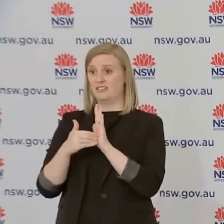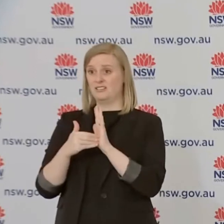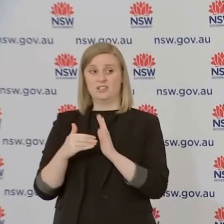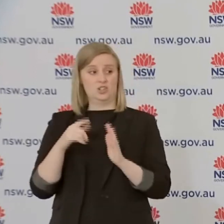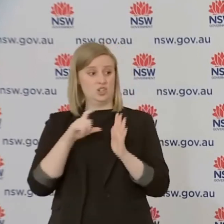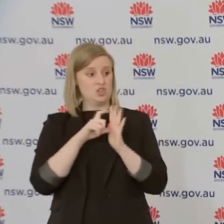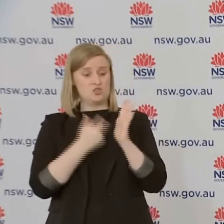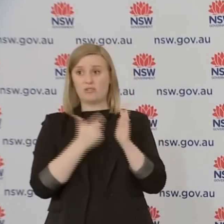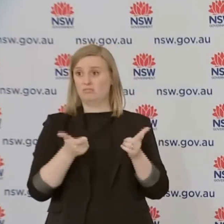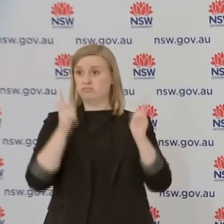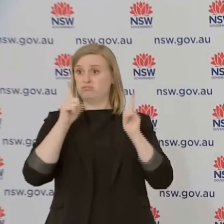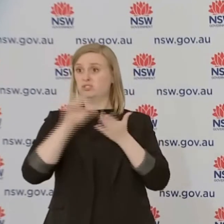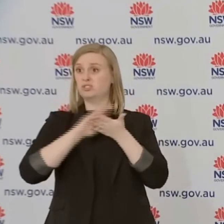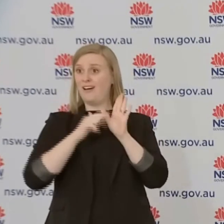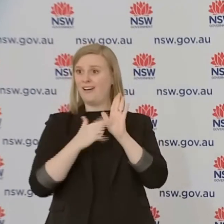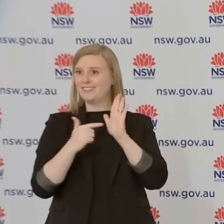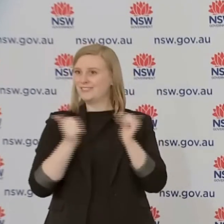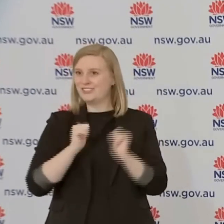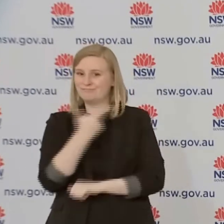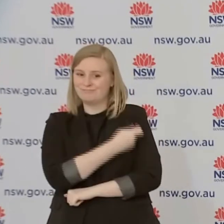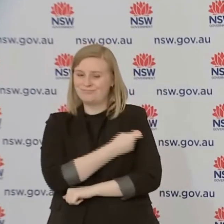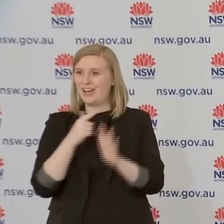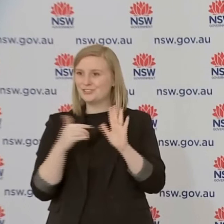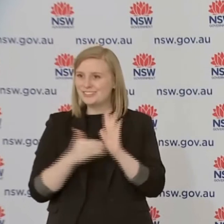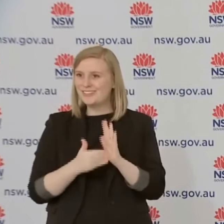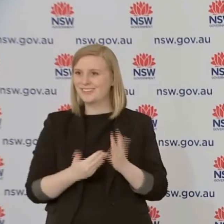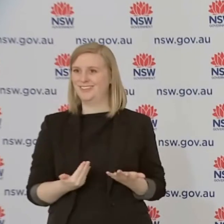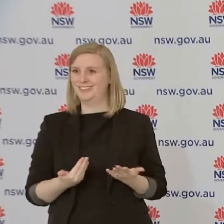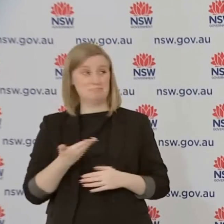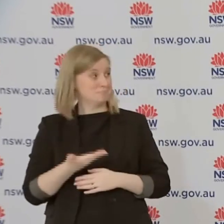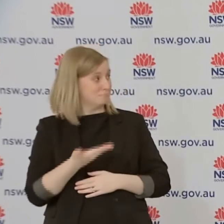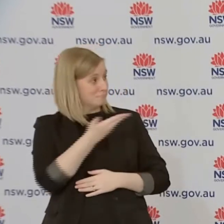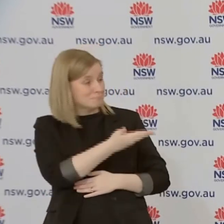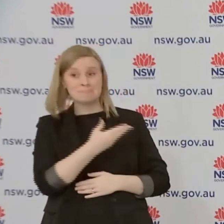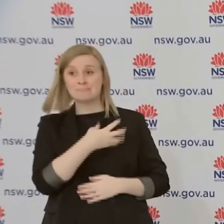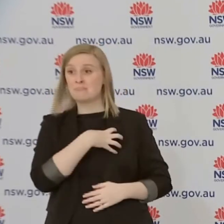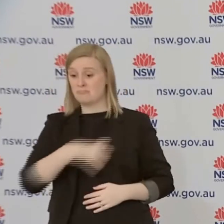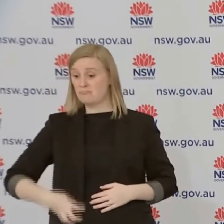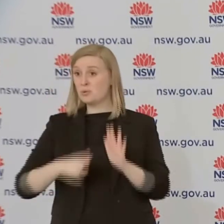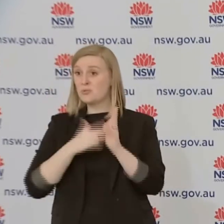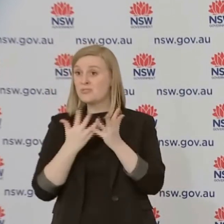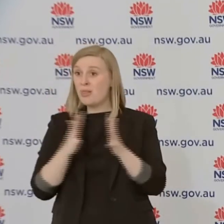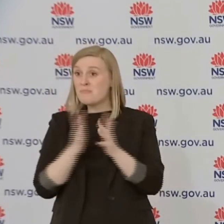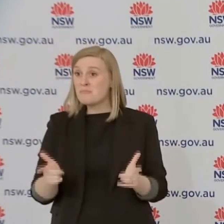It's a safe vaccine, of course, like anything in health. If you're going into an operation,